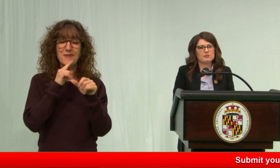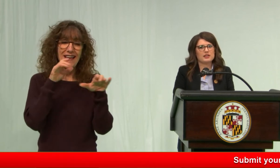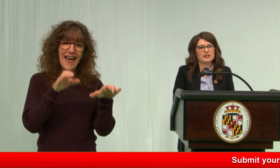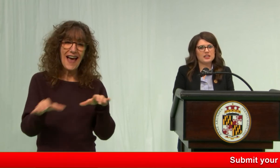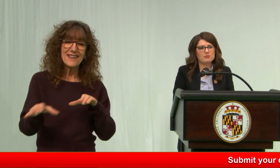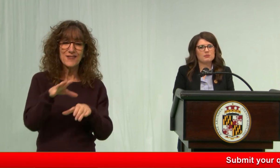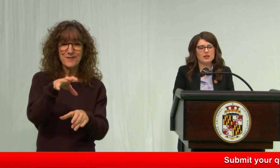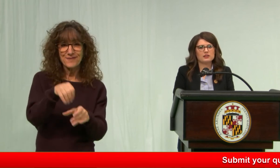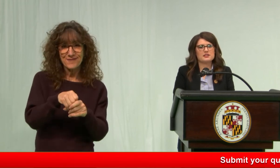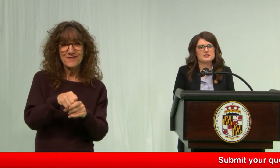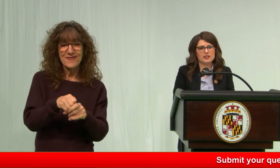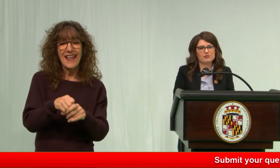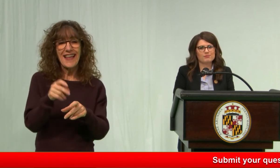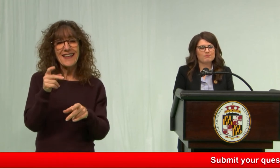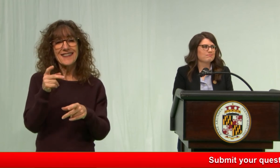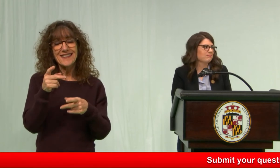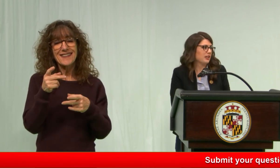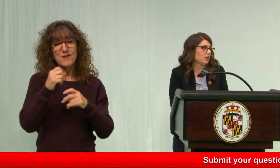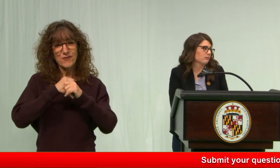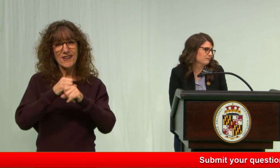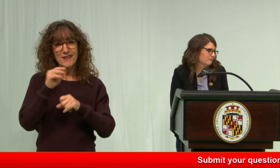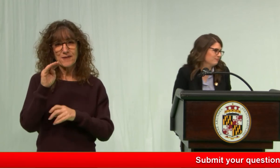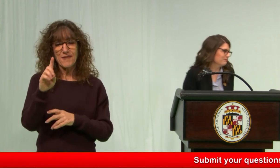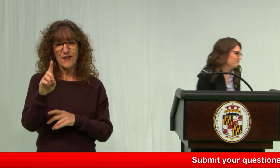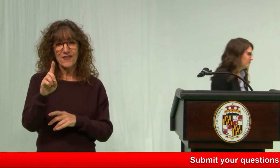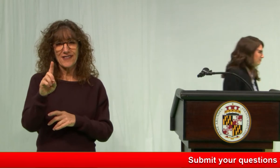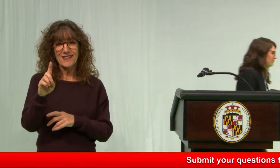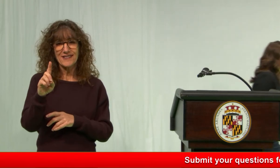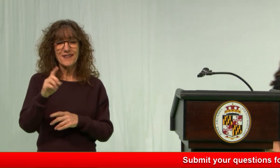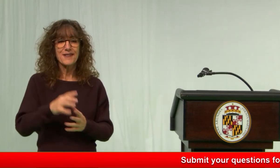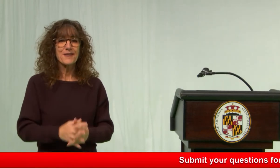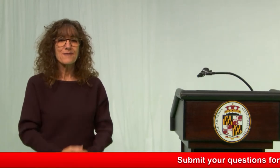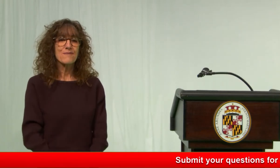active participant in keeping Maryland safe. Thank you.